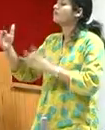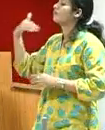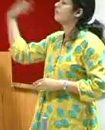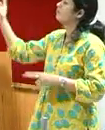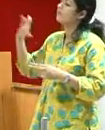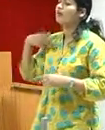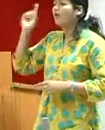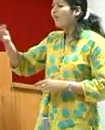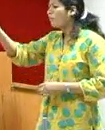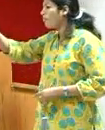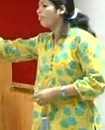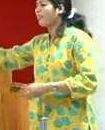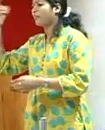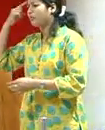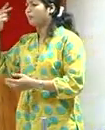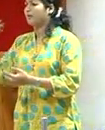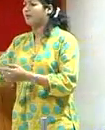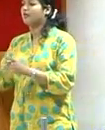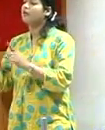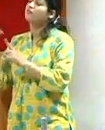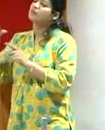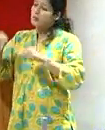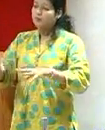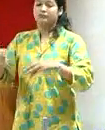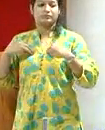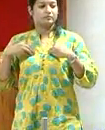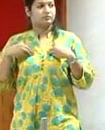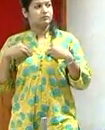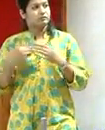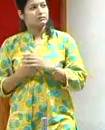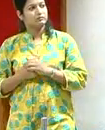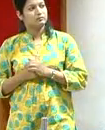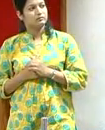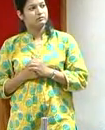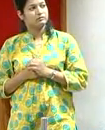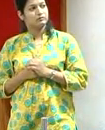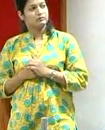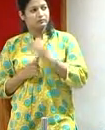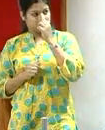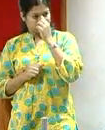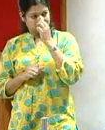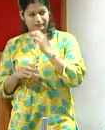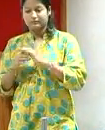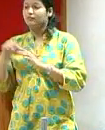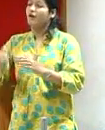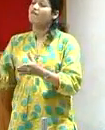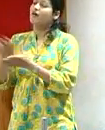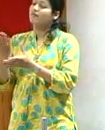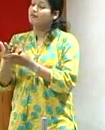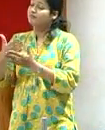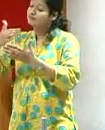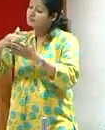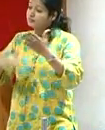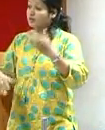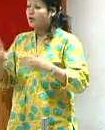case was that the Delhi University first came out and understated what their backlog commitment was